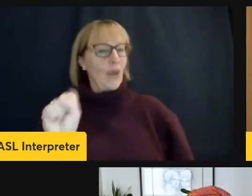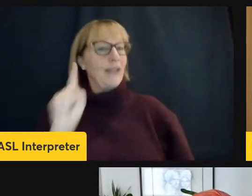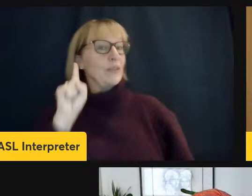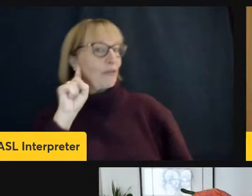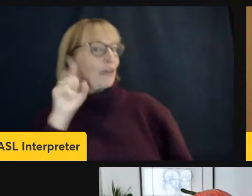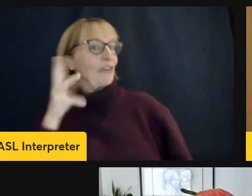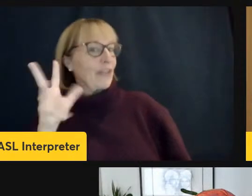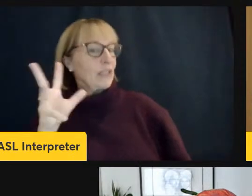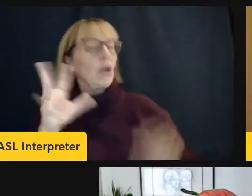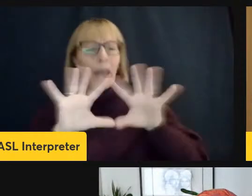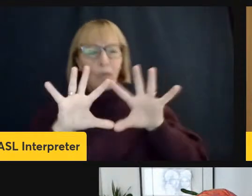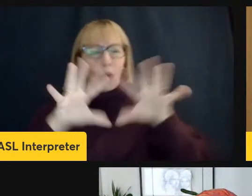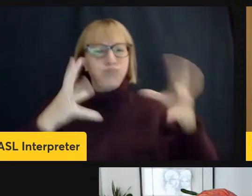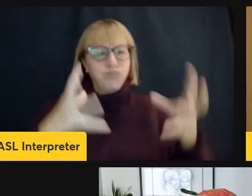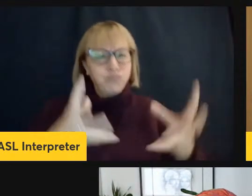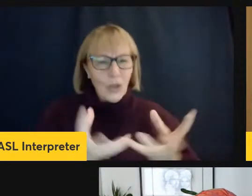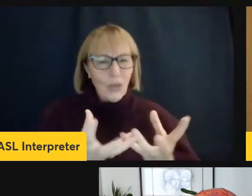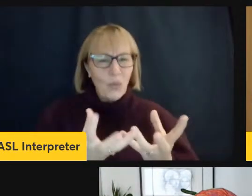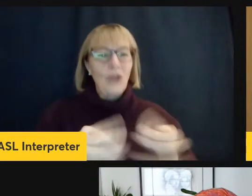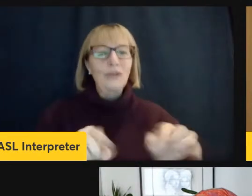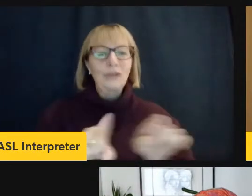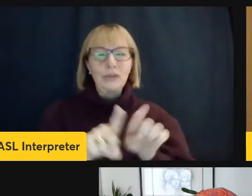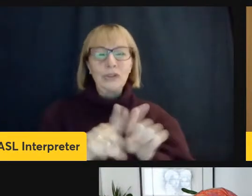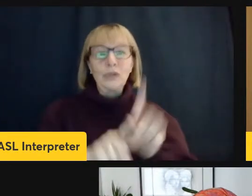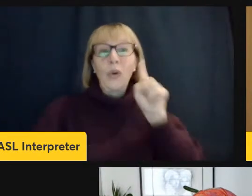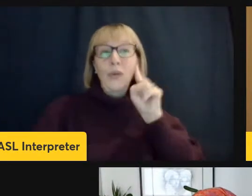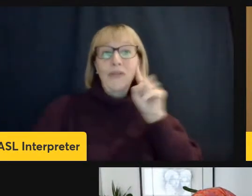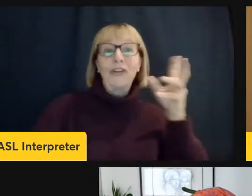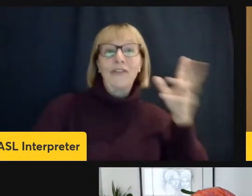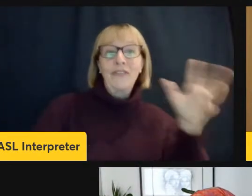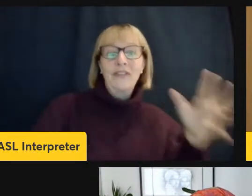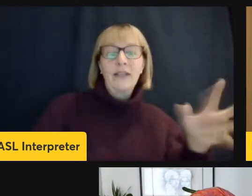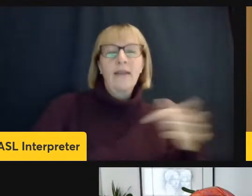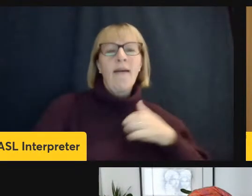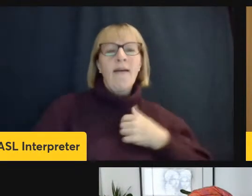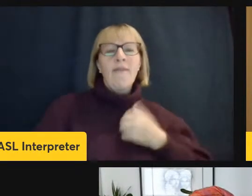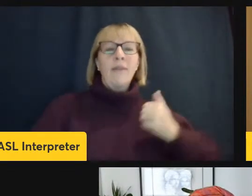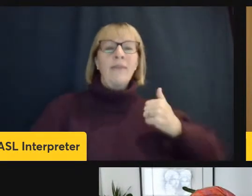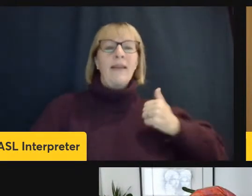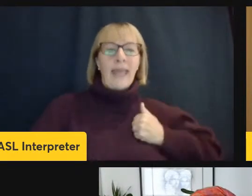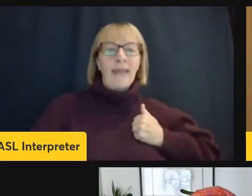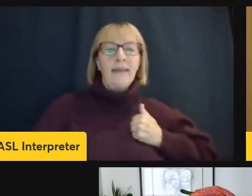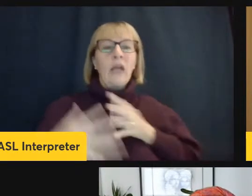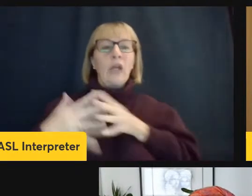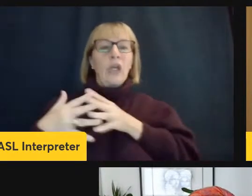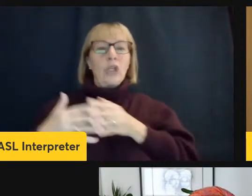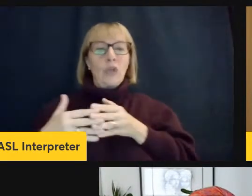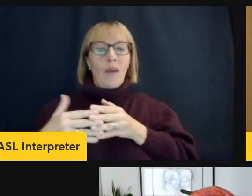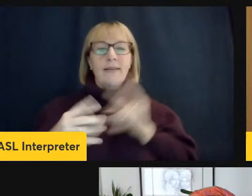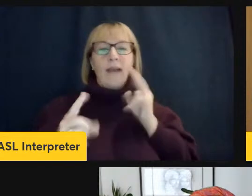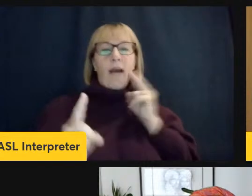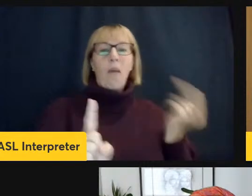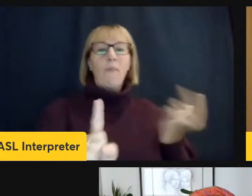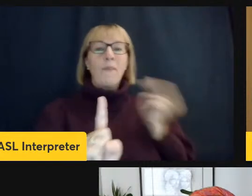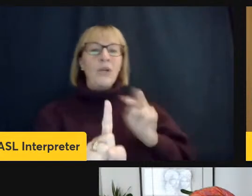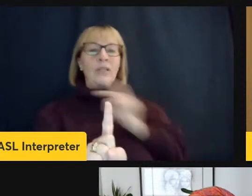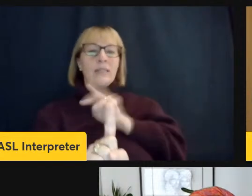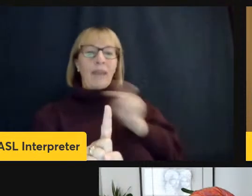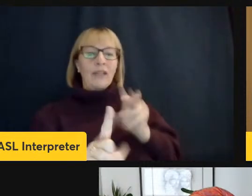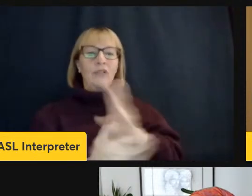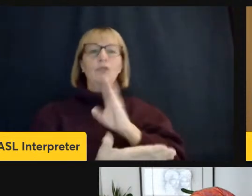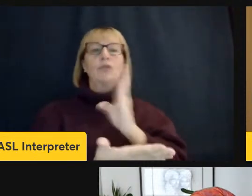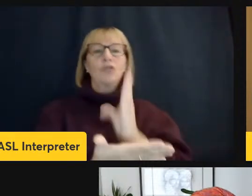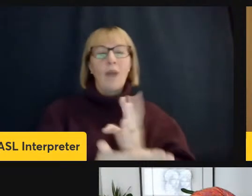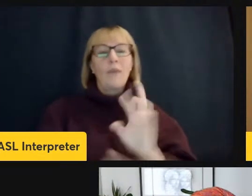world. And for the perspective of the Canada-US Coalition to End Race Correction,